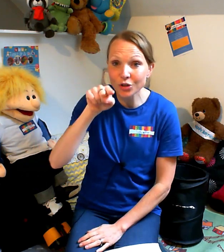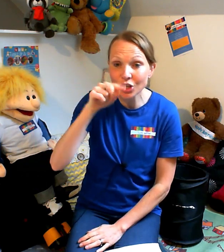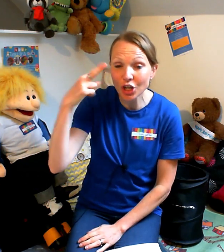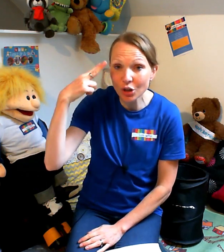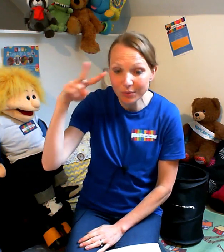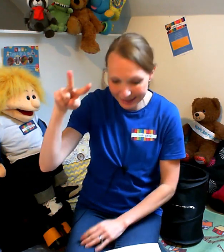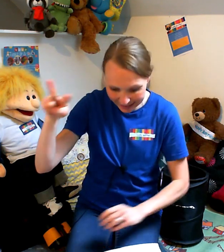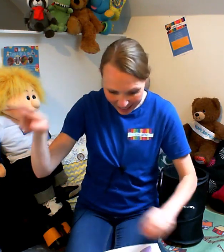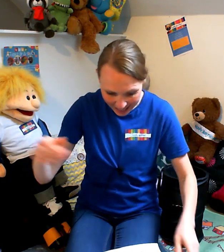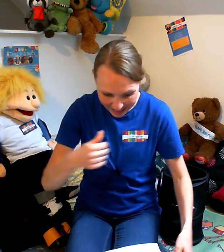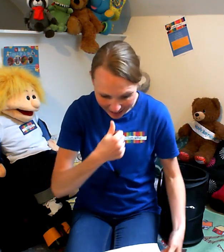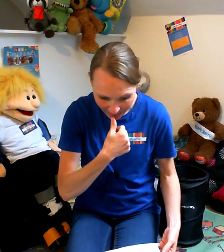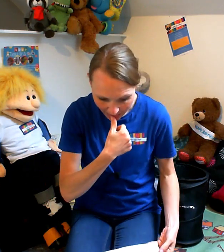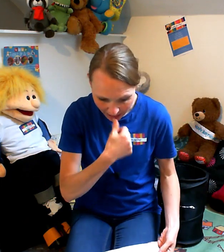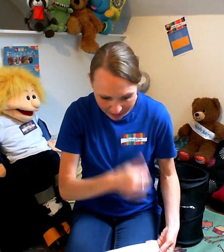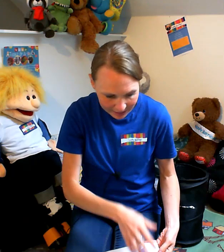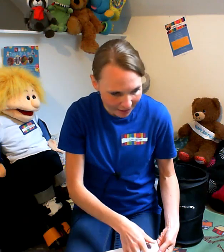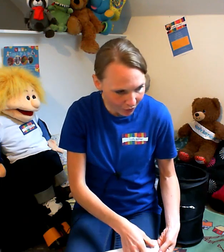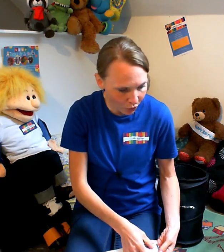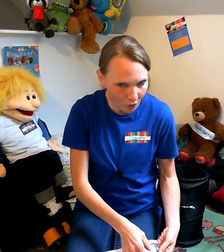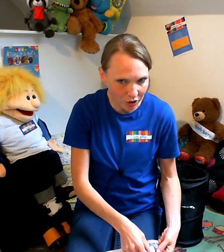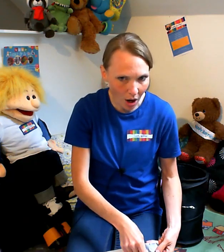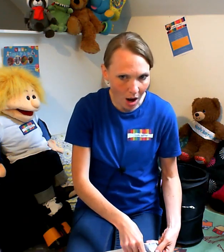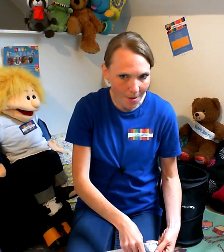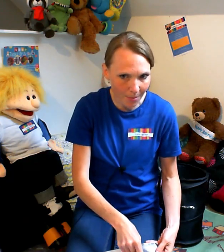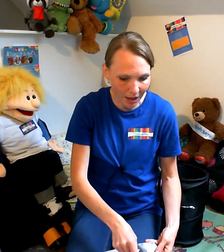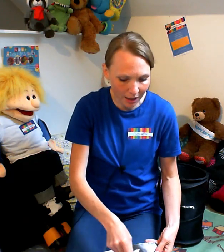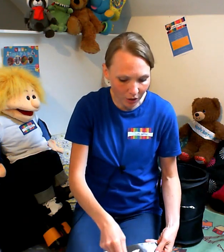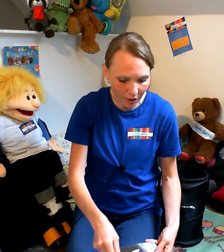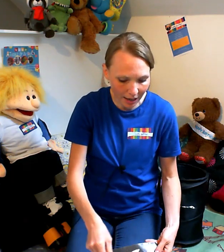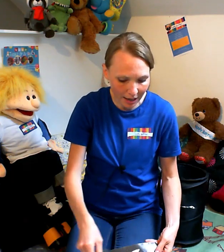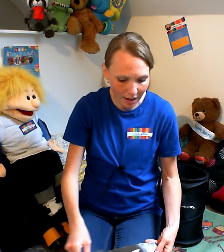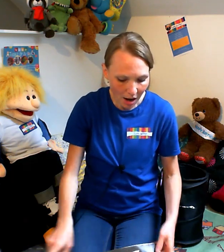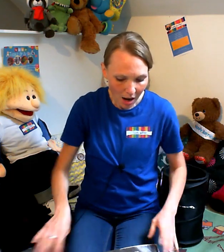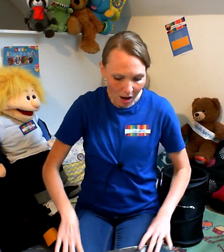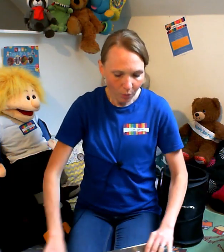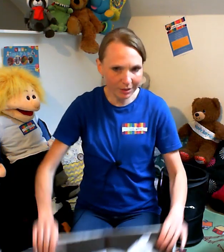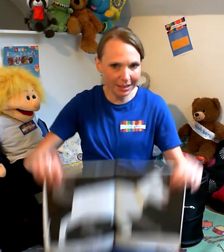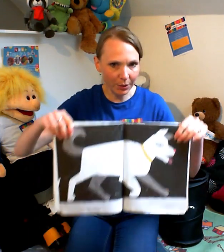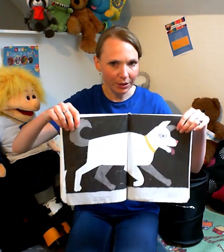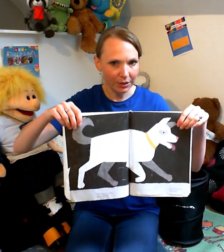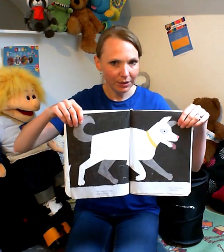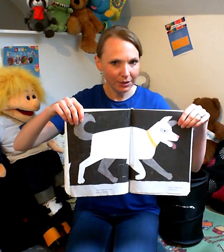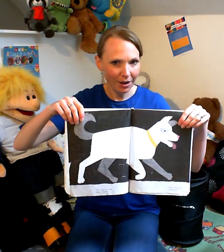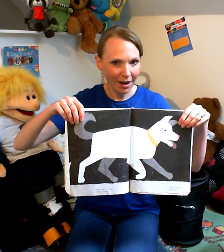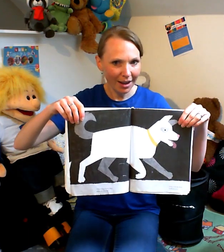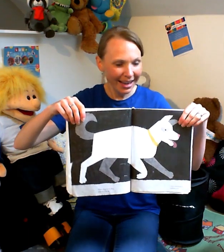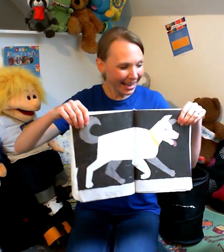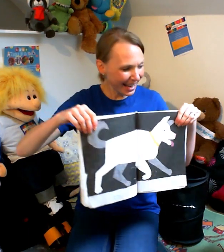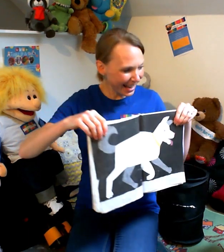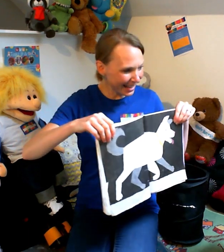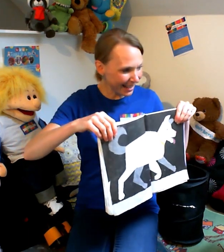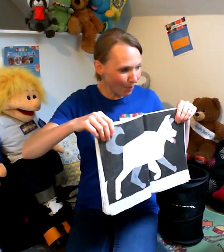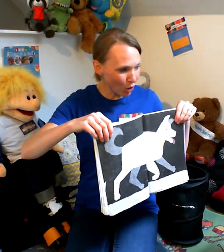you see? Let's have a look. What's our purple cat going to look at? What's this one? A duck. It is. And what colour is